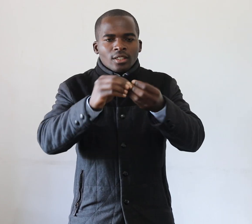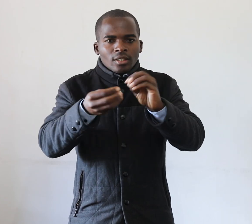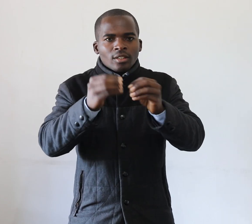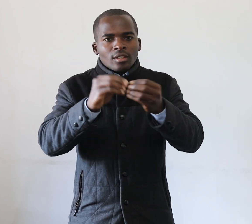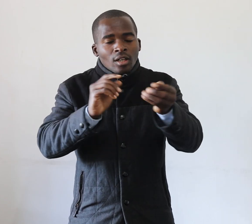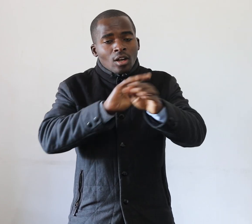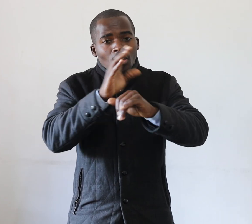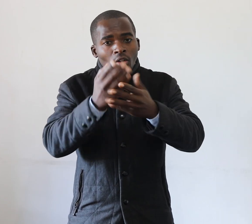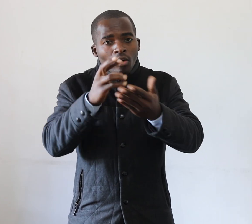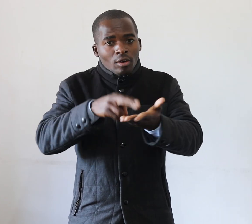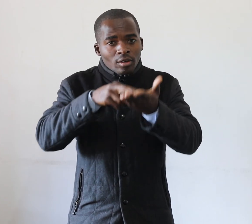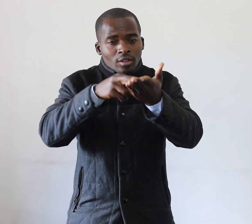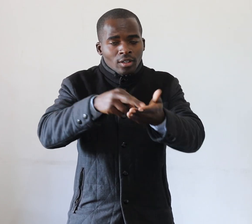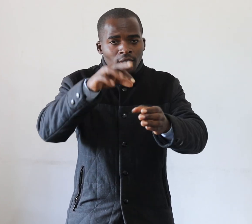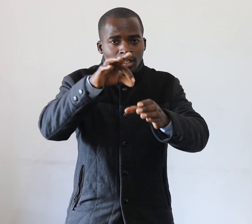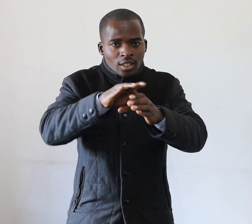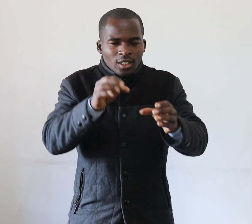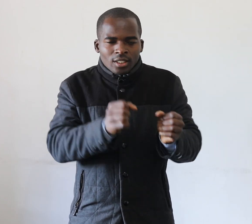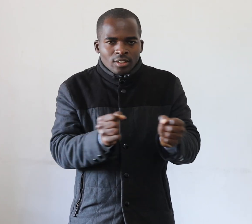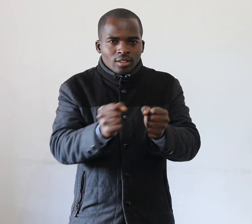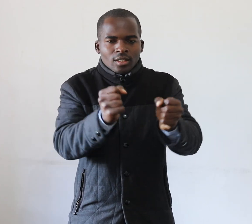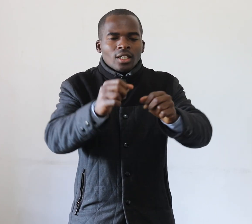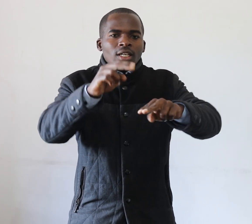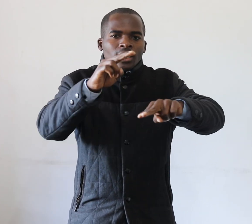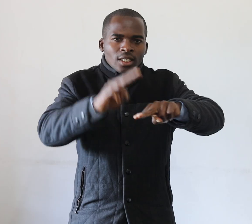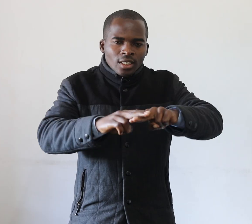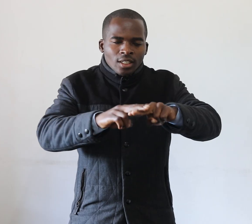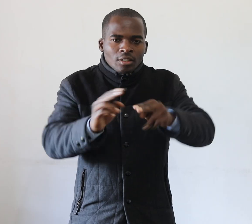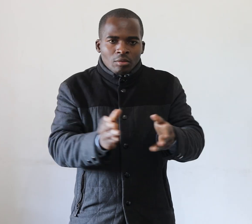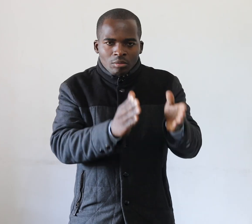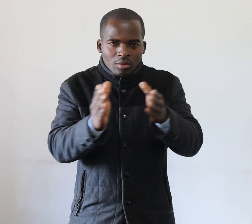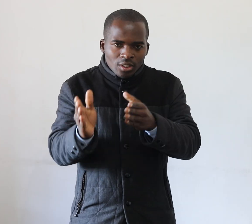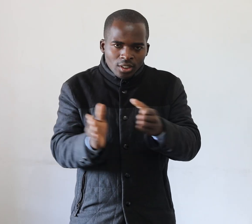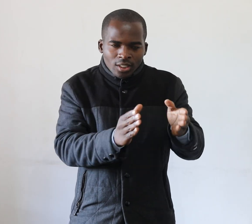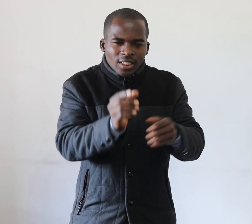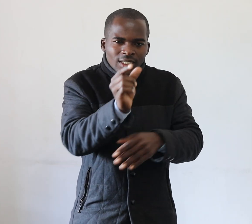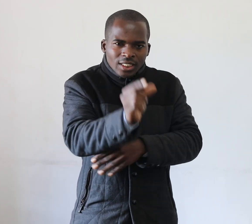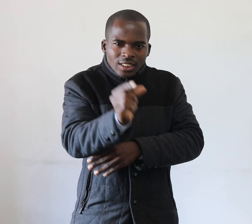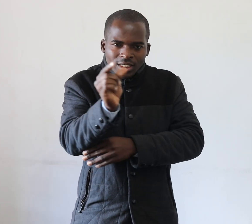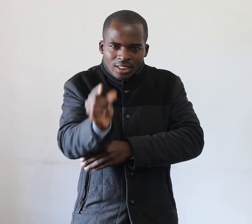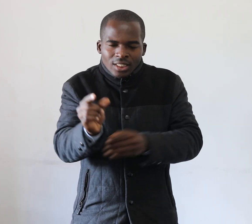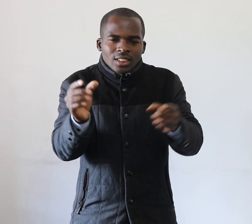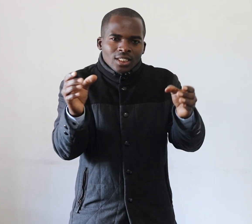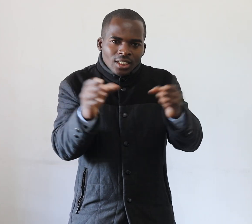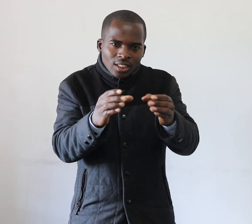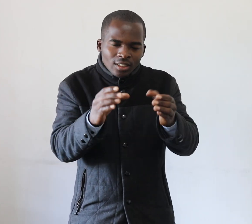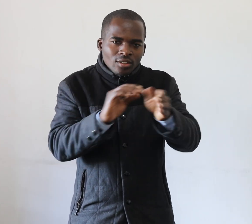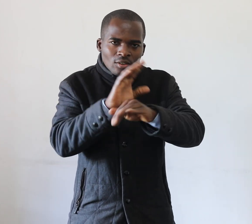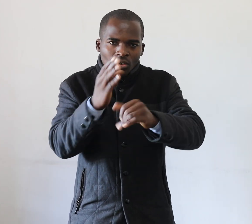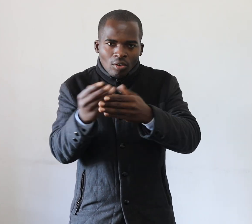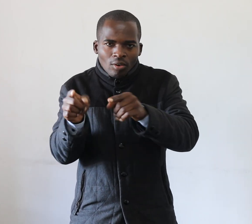proportional representation seats allocated to each council in accordance with the